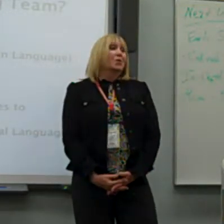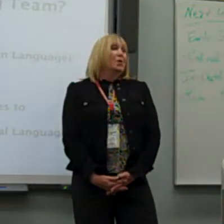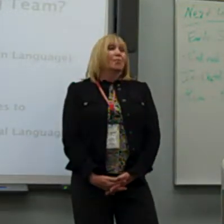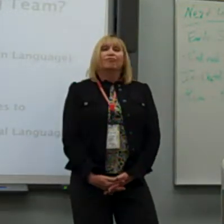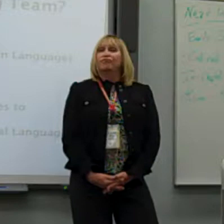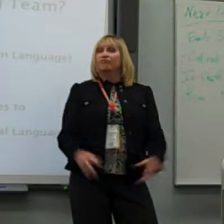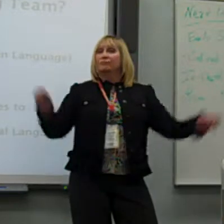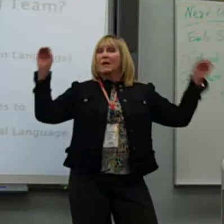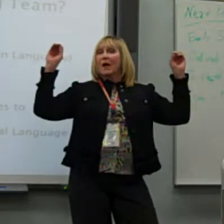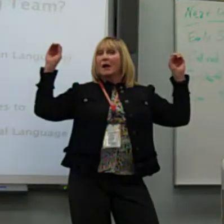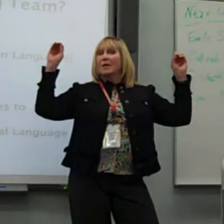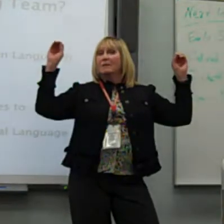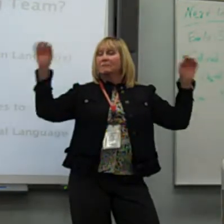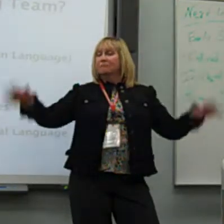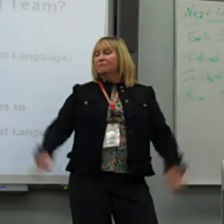she didn't have that side effect.